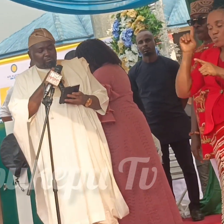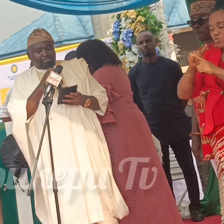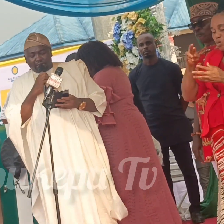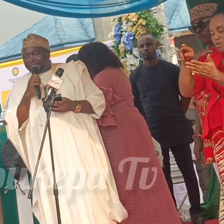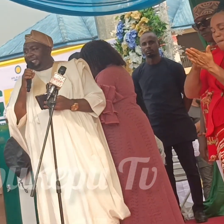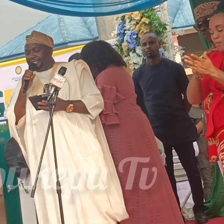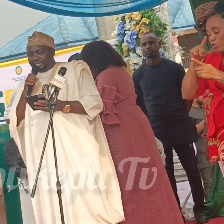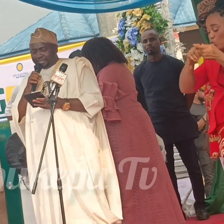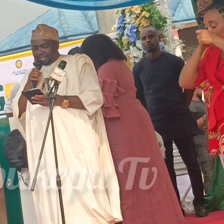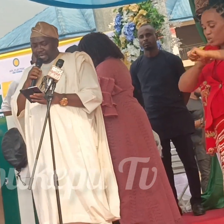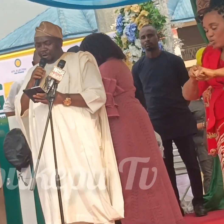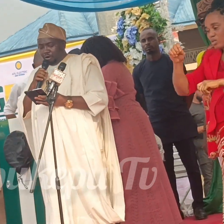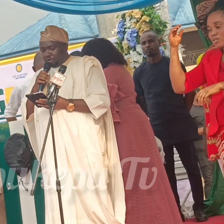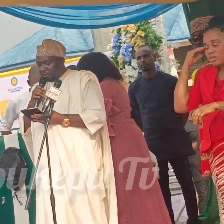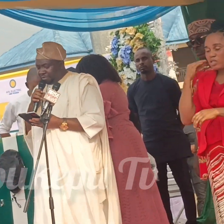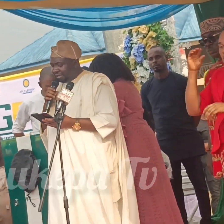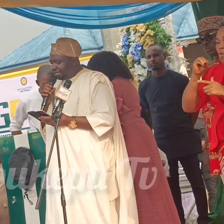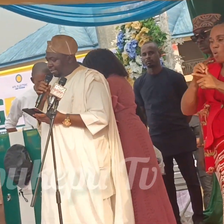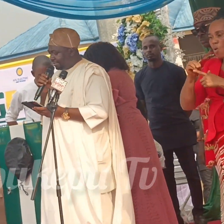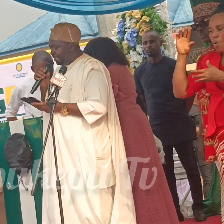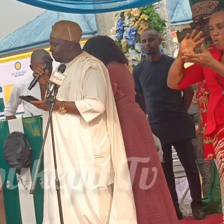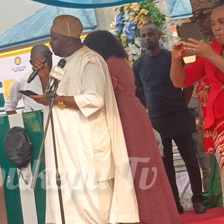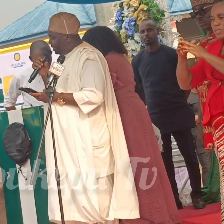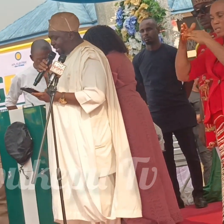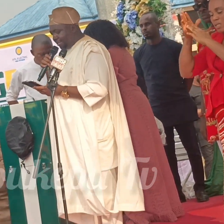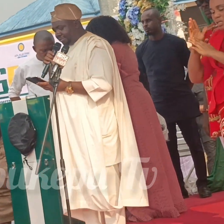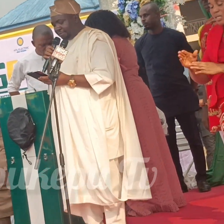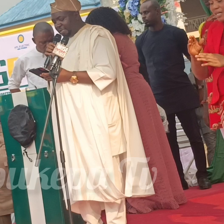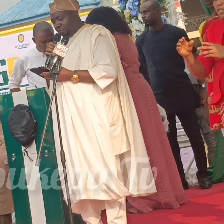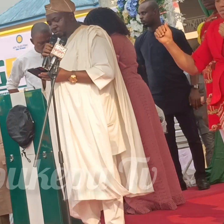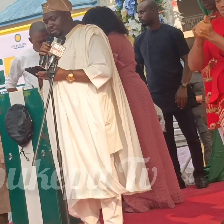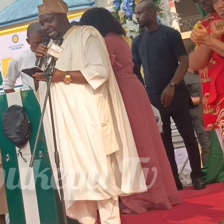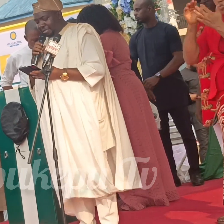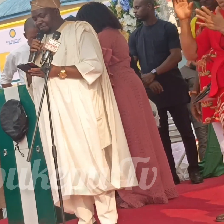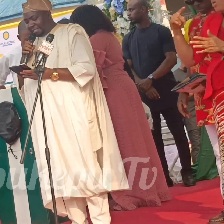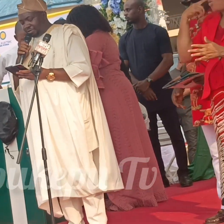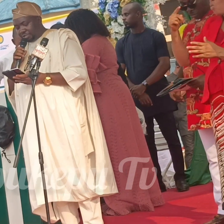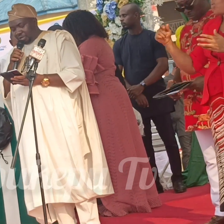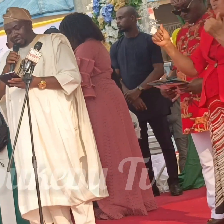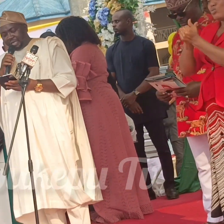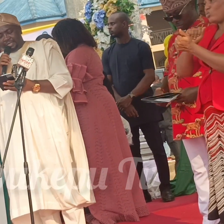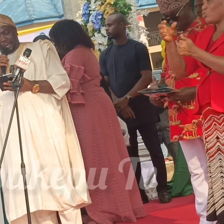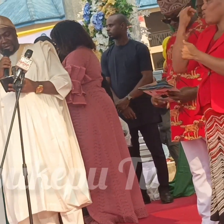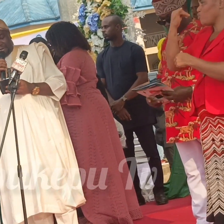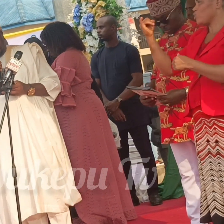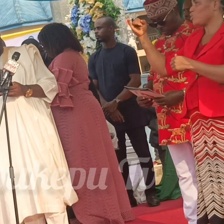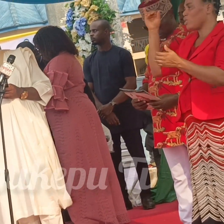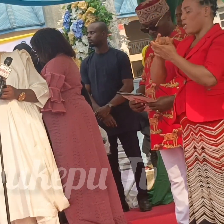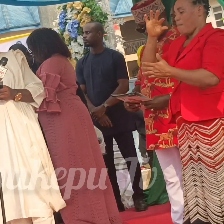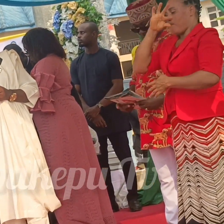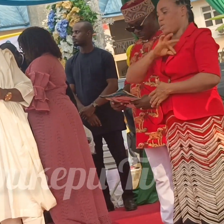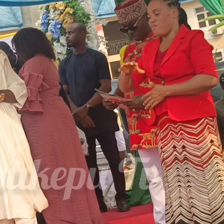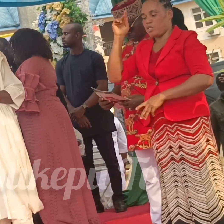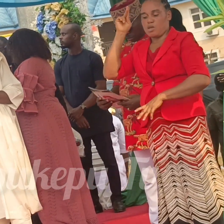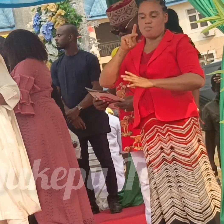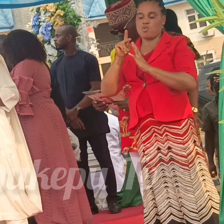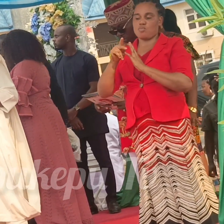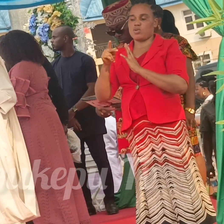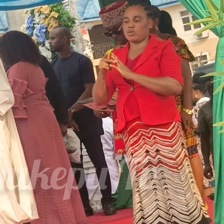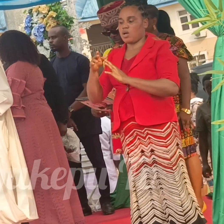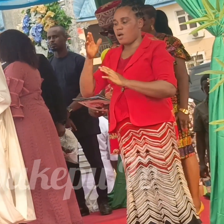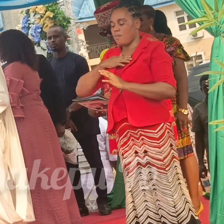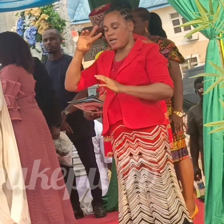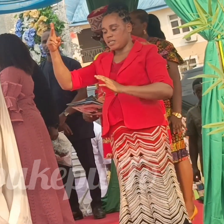to security agents or community leaders, vandals who damage infrastructure that benefits the public. My